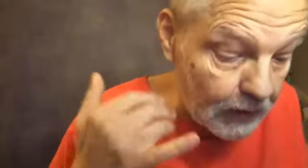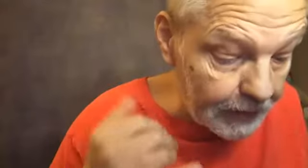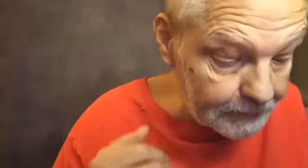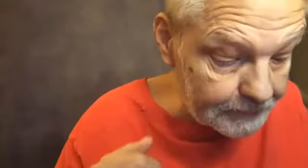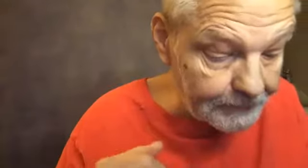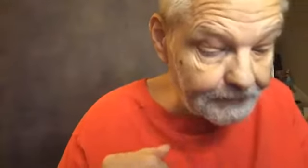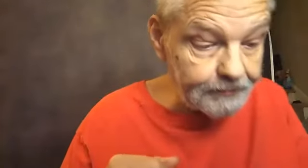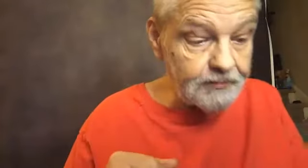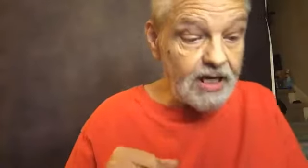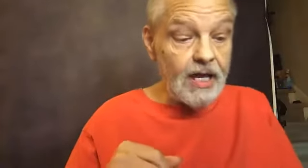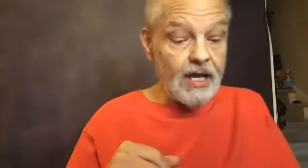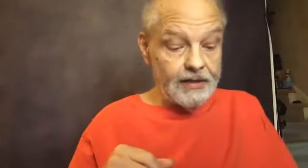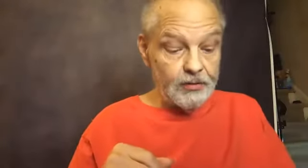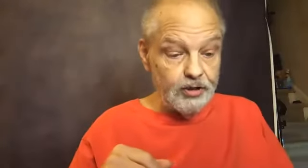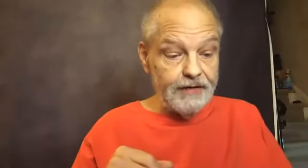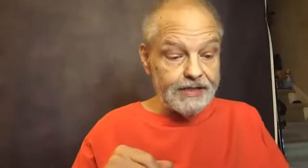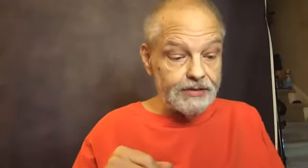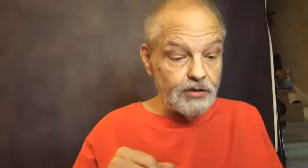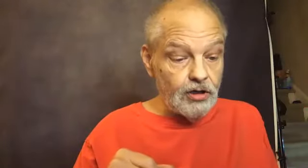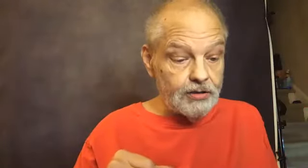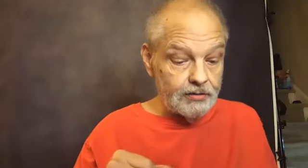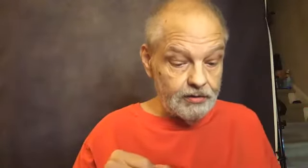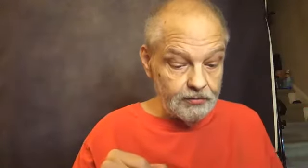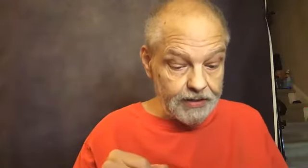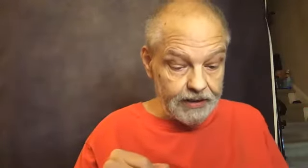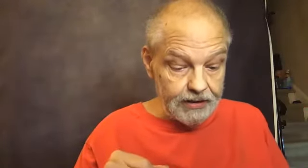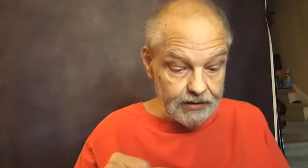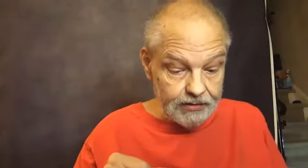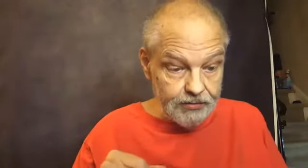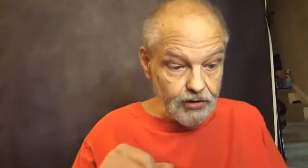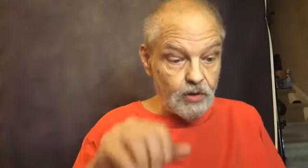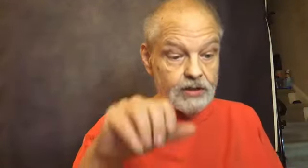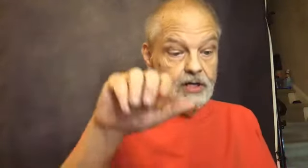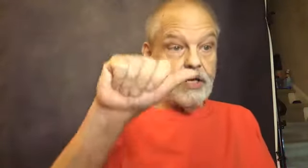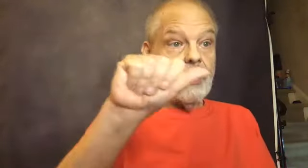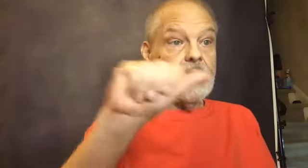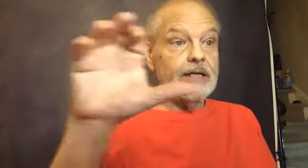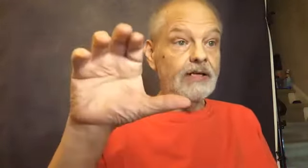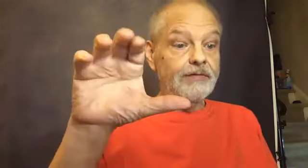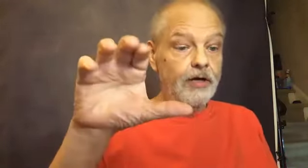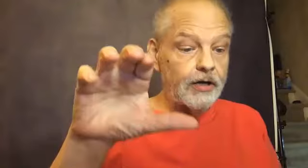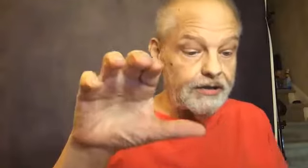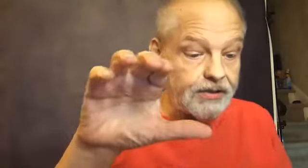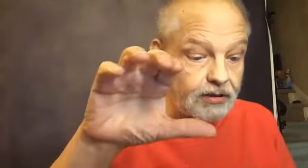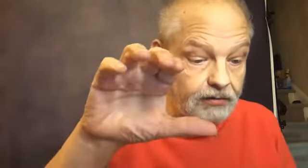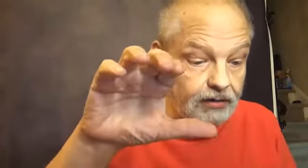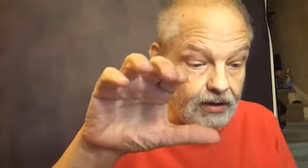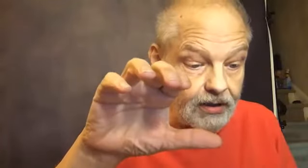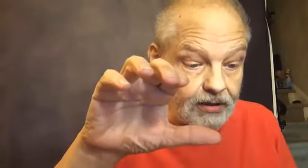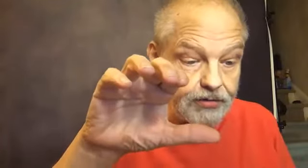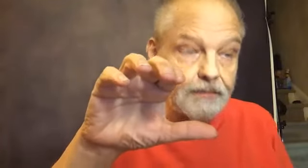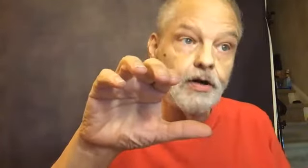why. And then abbreviations on page 31, AC for air conditioning. These are very,